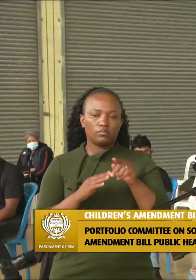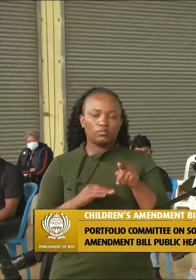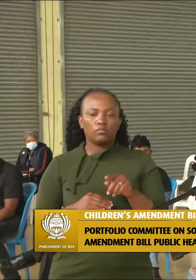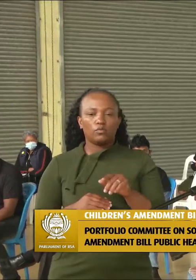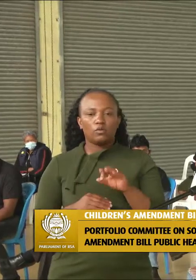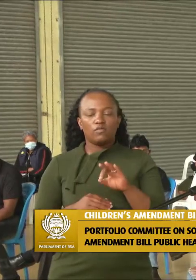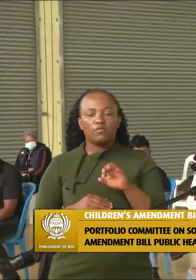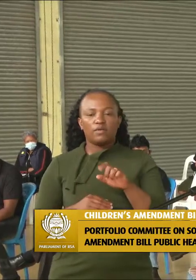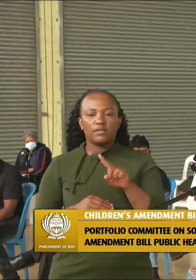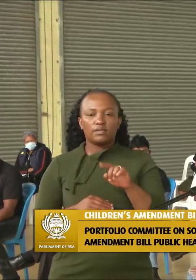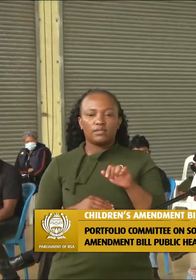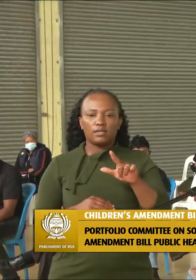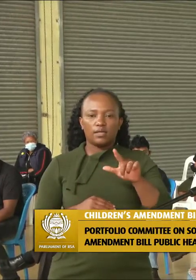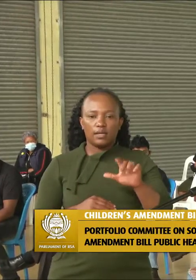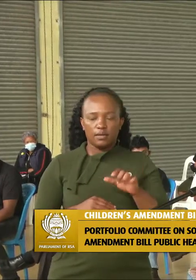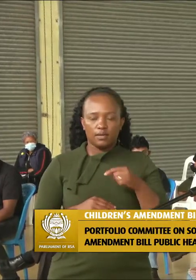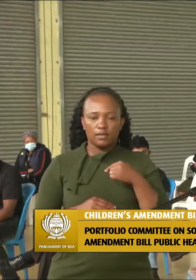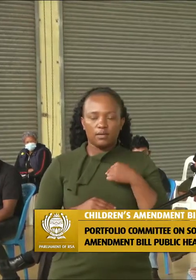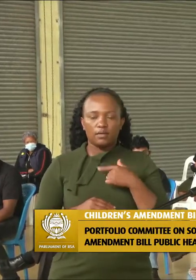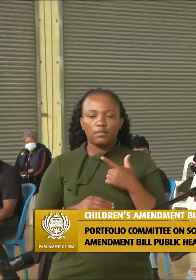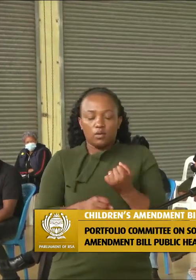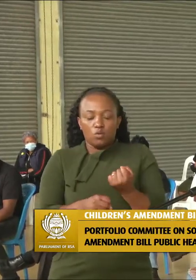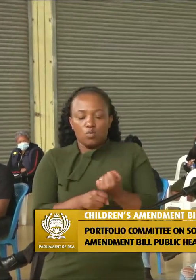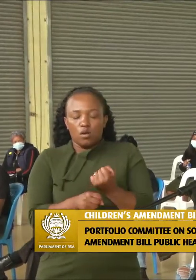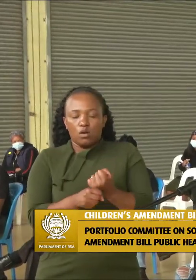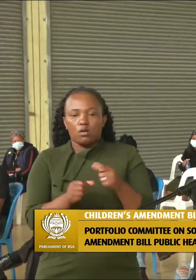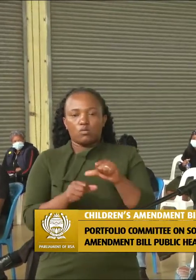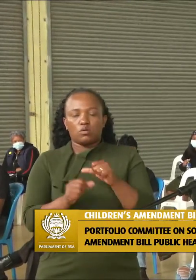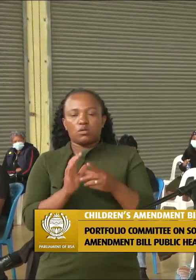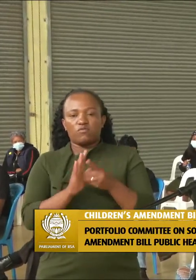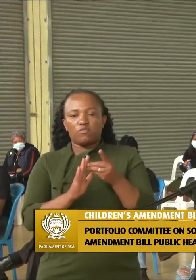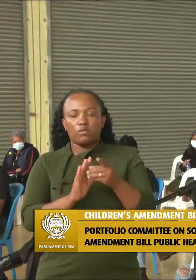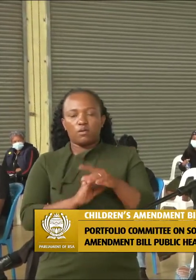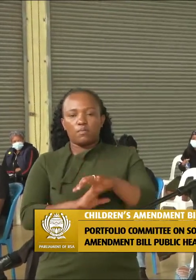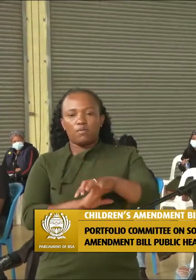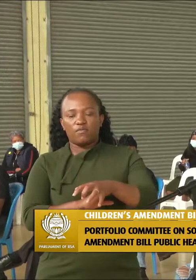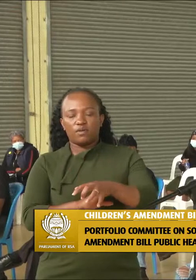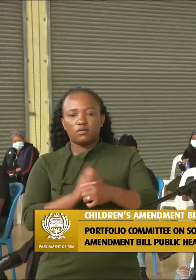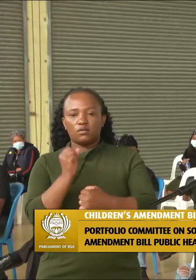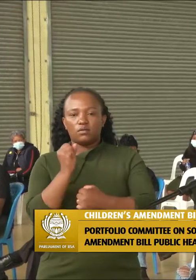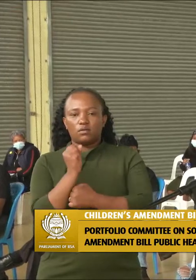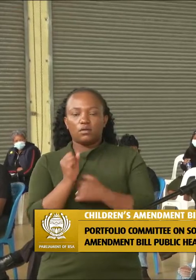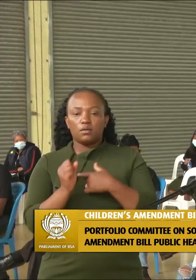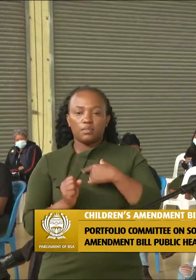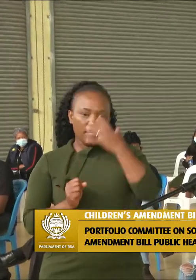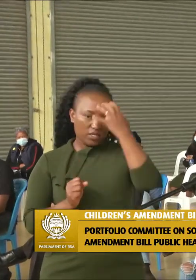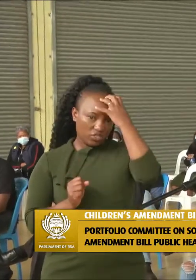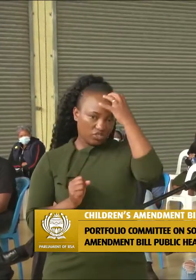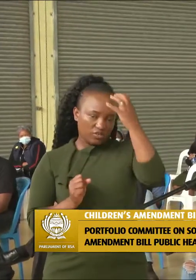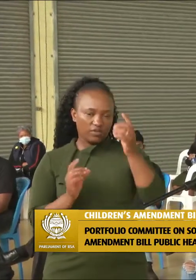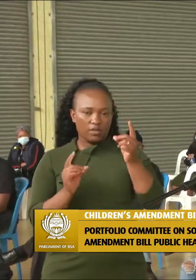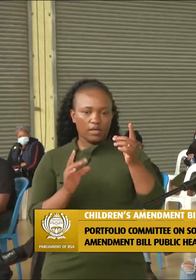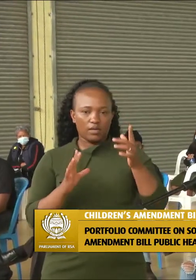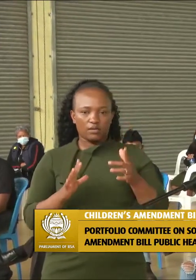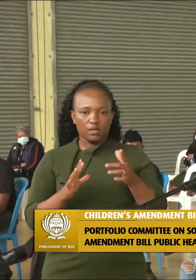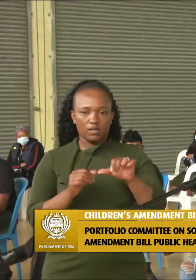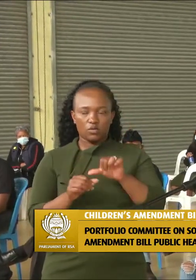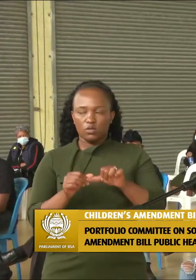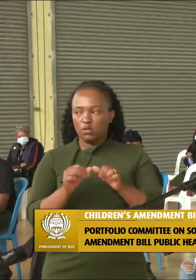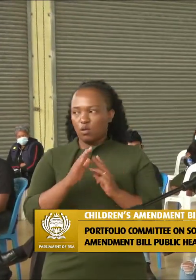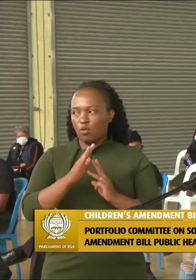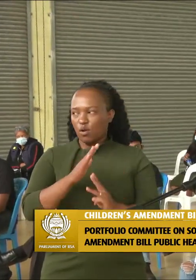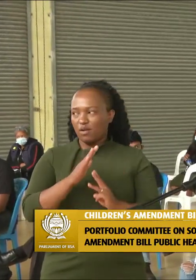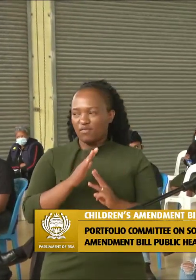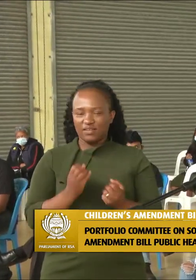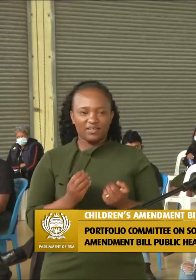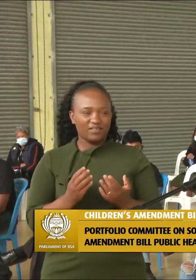uFezile Wakalithuli, ngisebenza ka Social Development, a provincial office. I'm the Chief Director for Social Welfare Services. Hi, Chief Director, sihamba